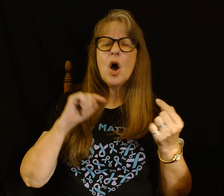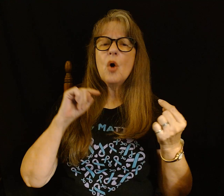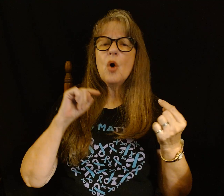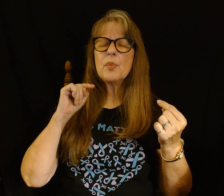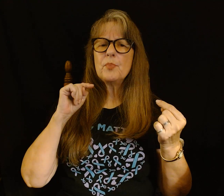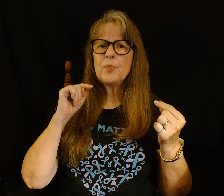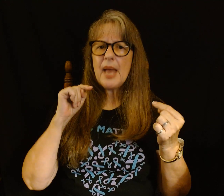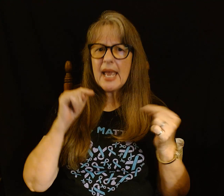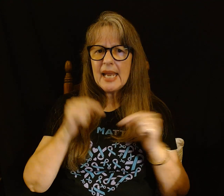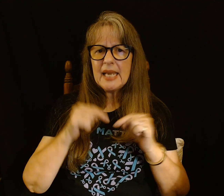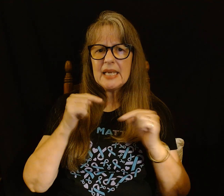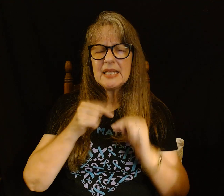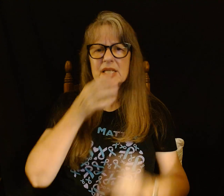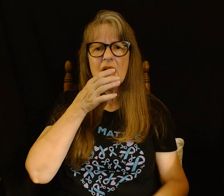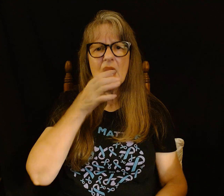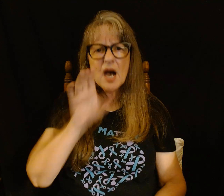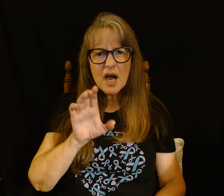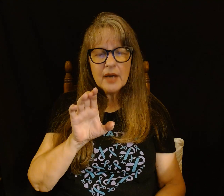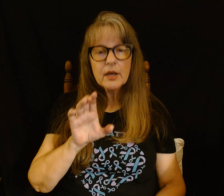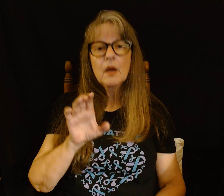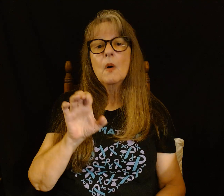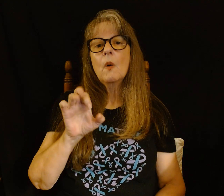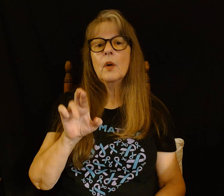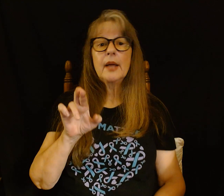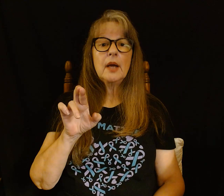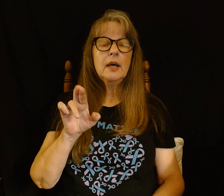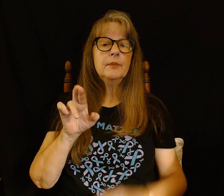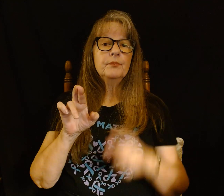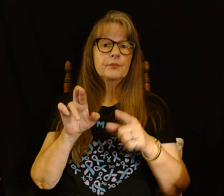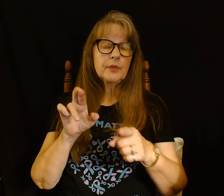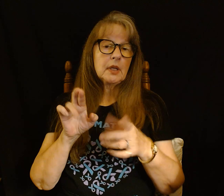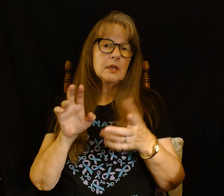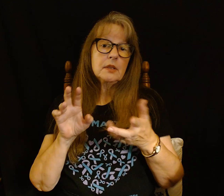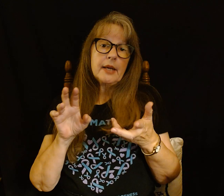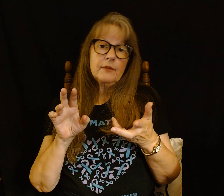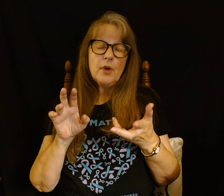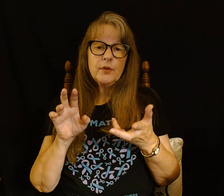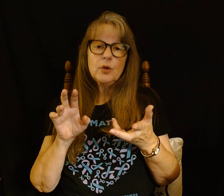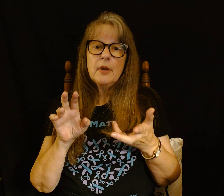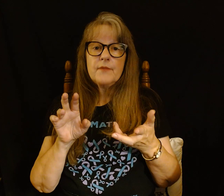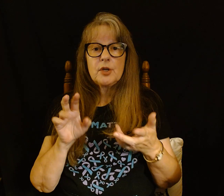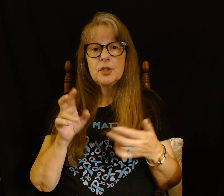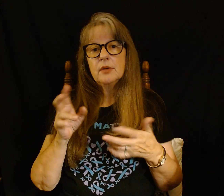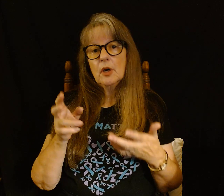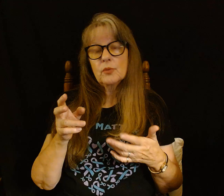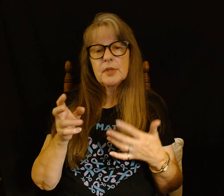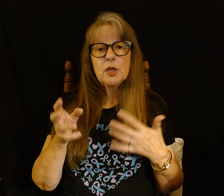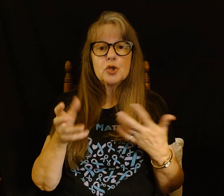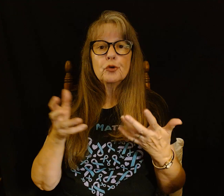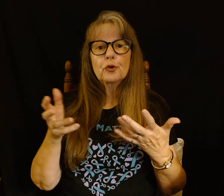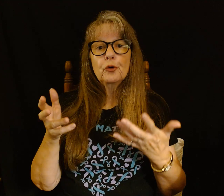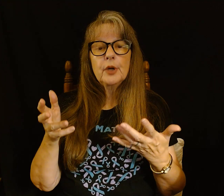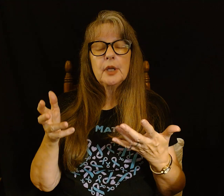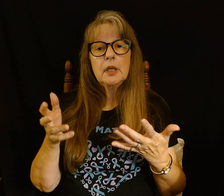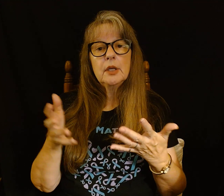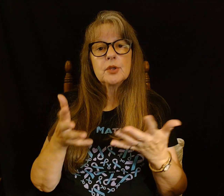the pain is hot. Or like if you have a urine infection, the doctor will say, is your urine, does it burn